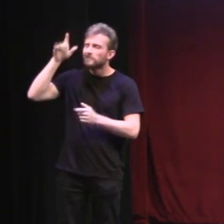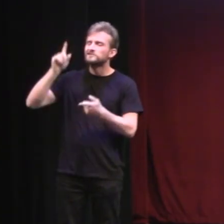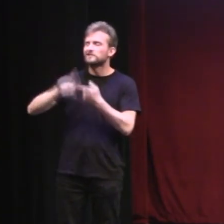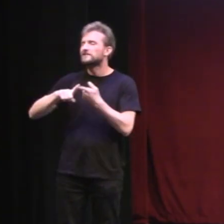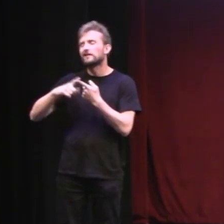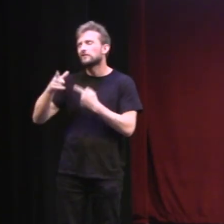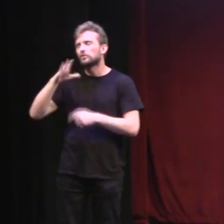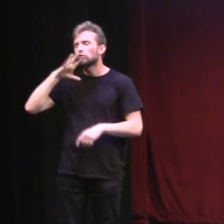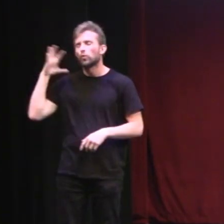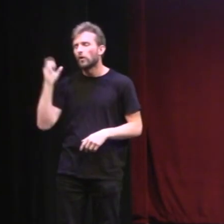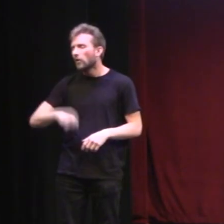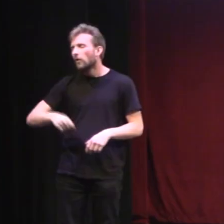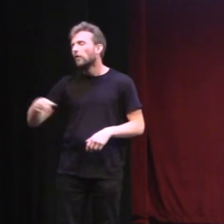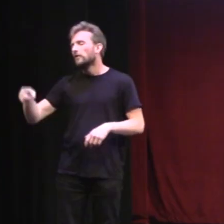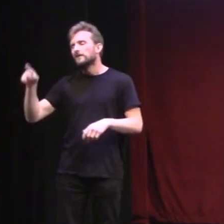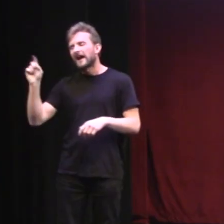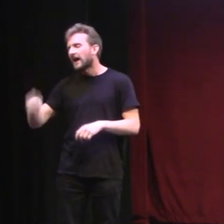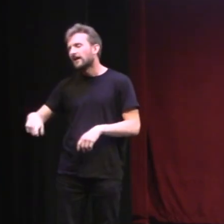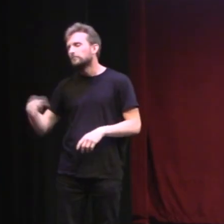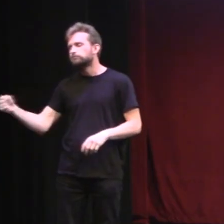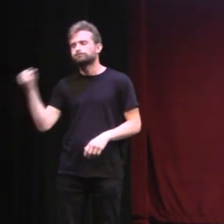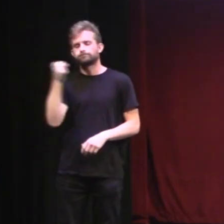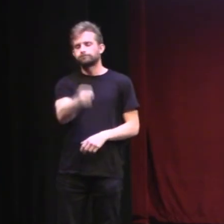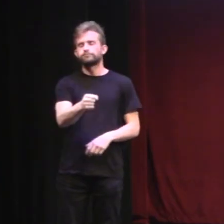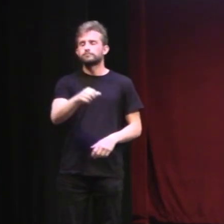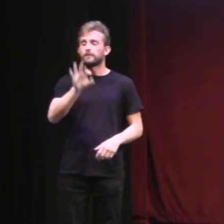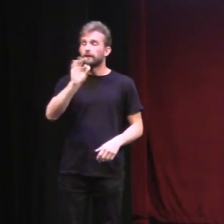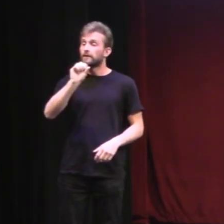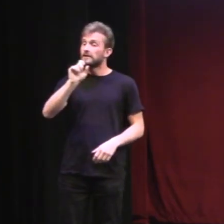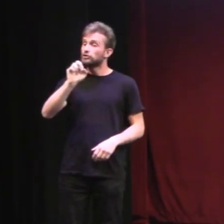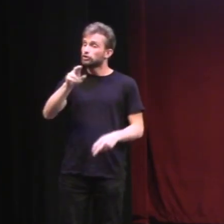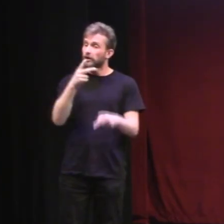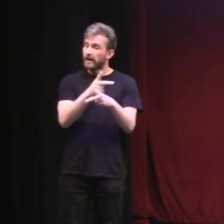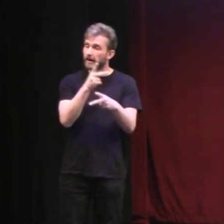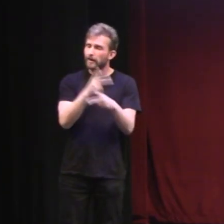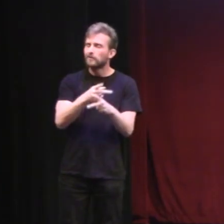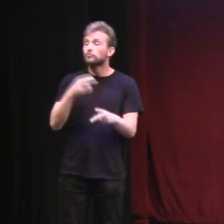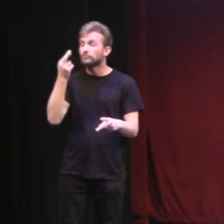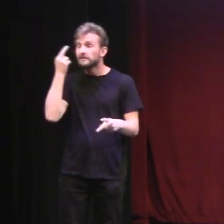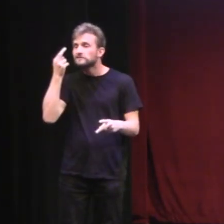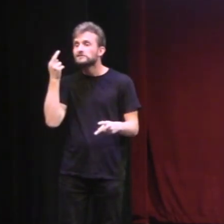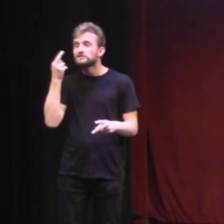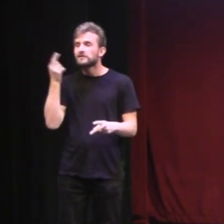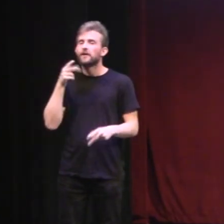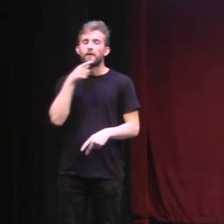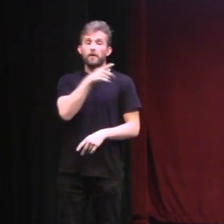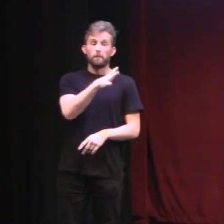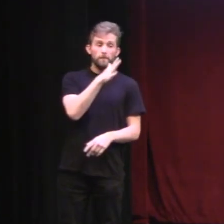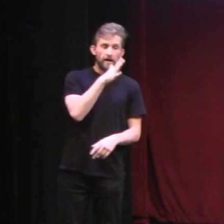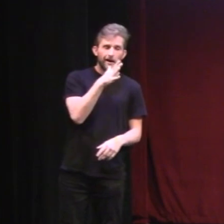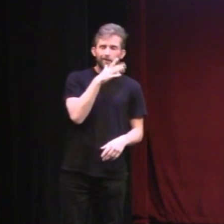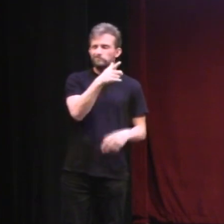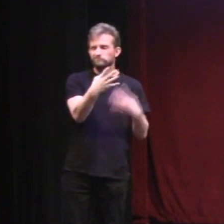mom was still in prison for drug charges and her dad is an